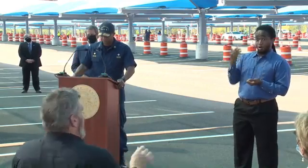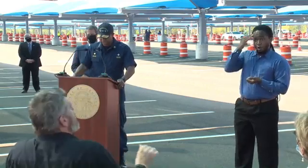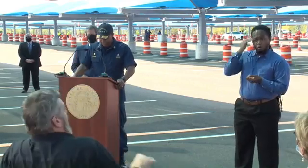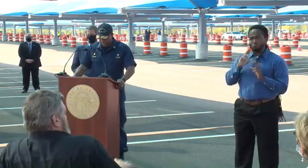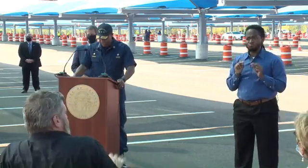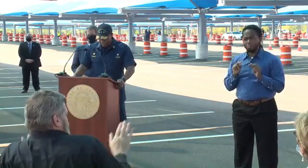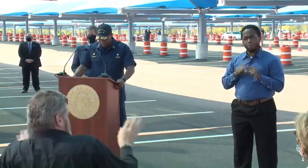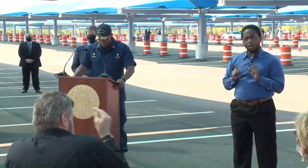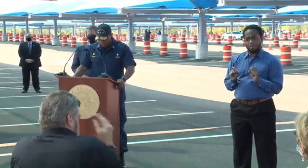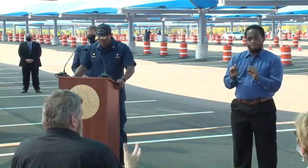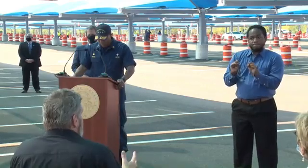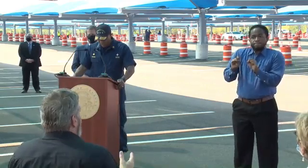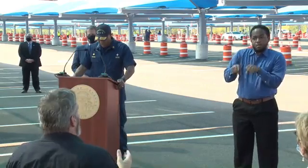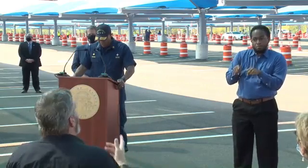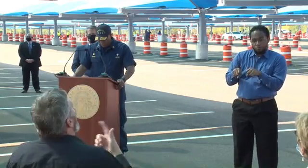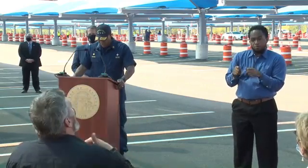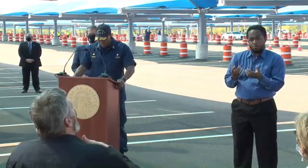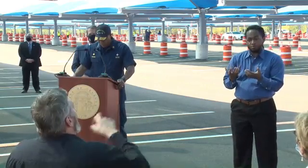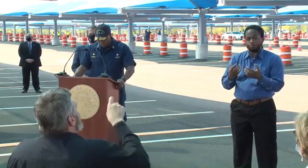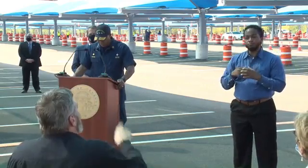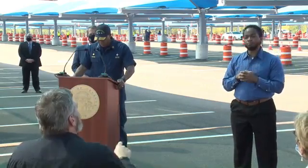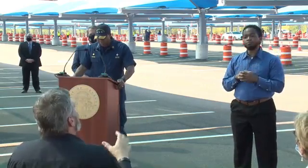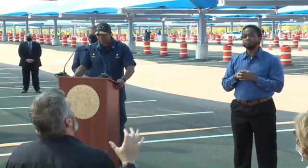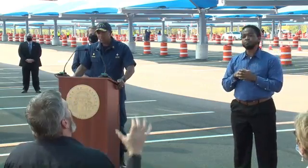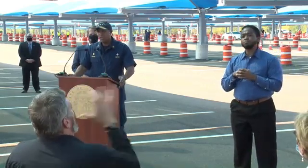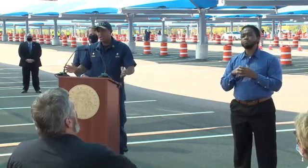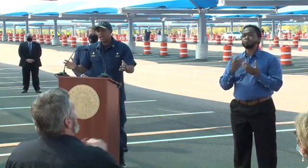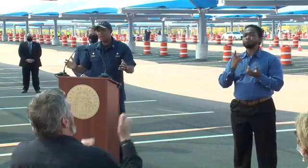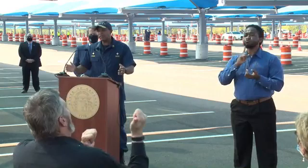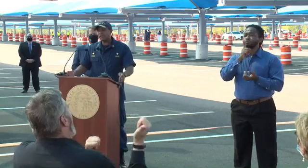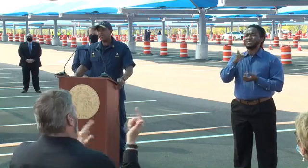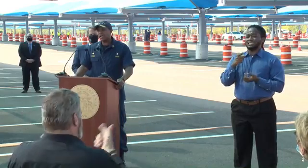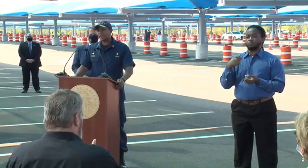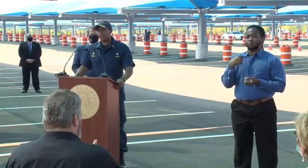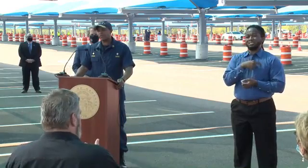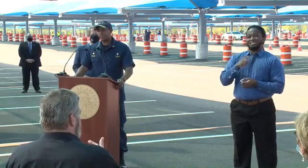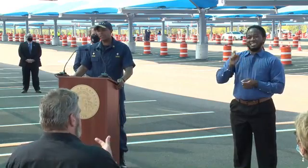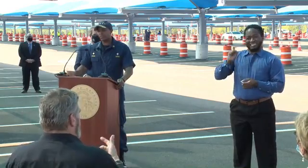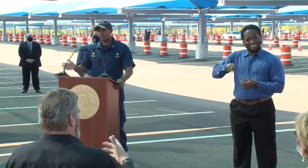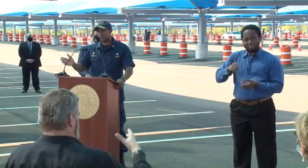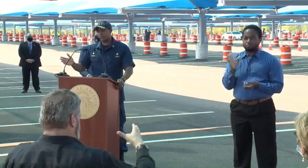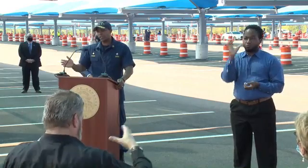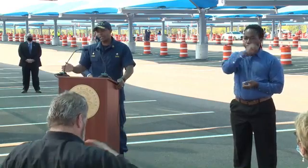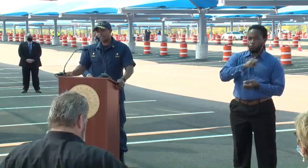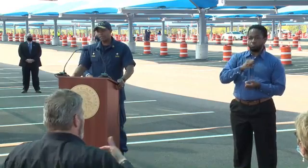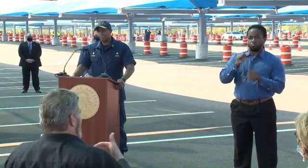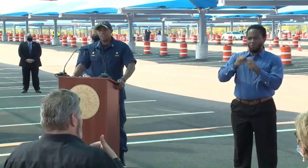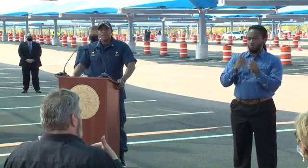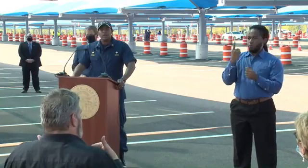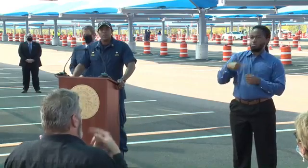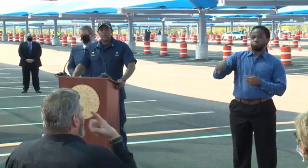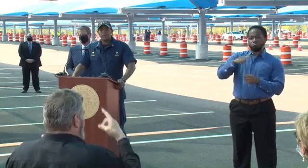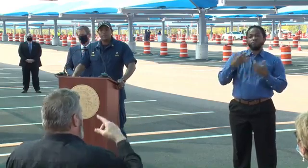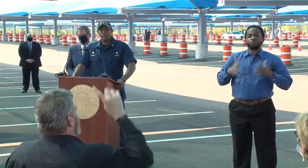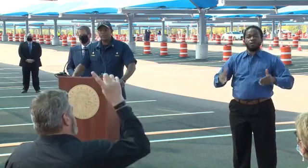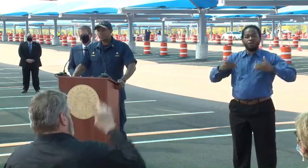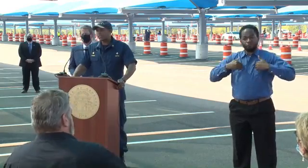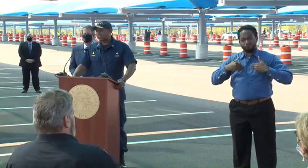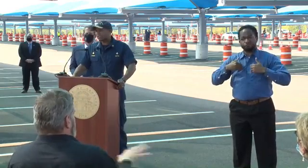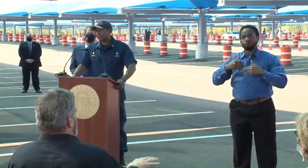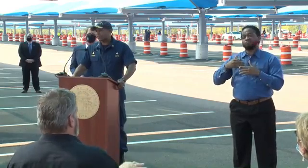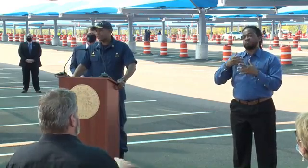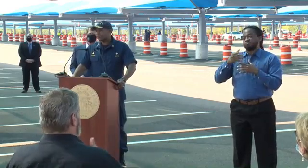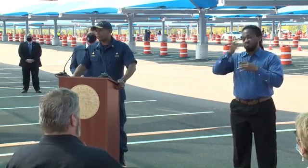spread of this disease and we will more quickly reopen. I also had a conversation with the First Lady. One of her